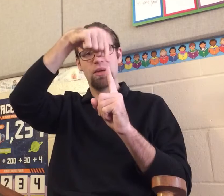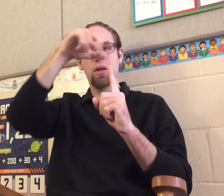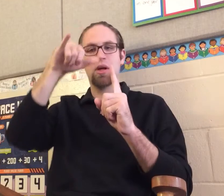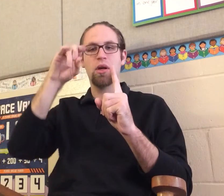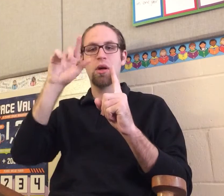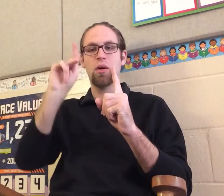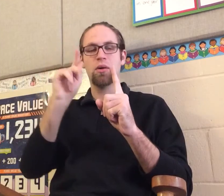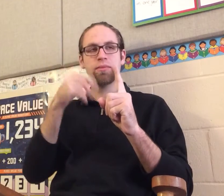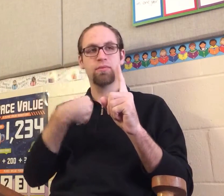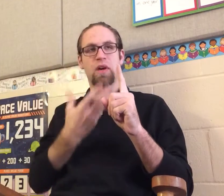water.